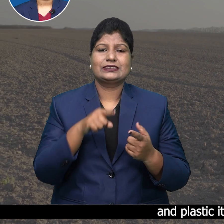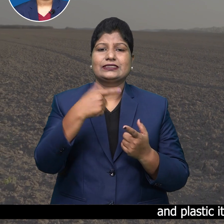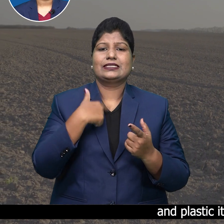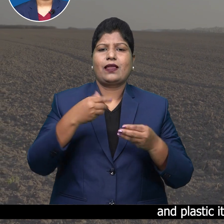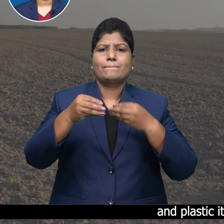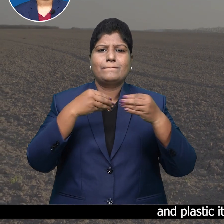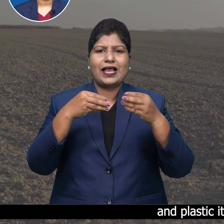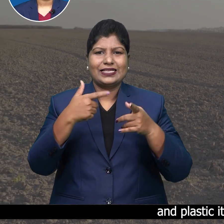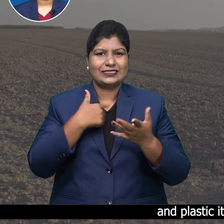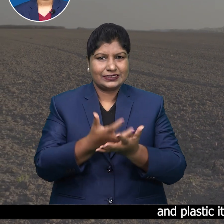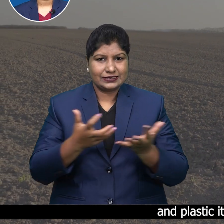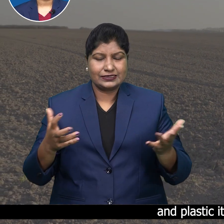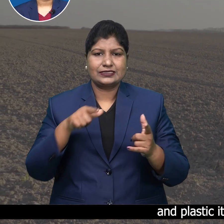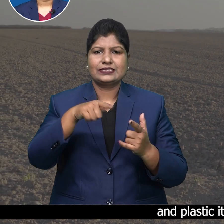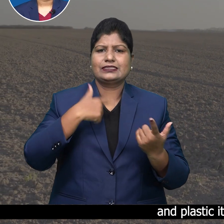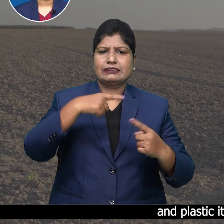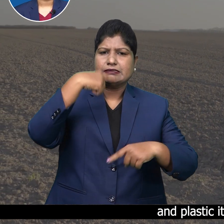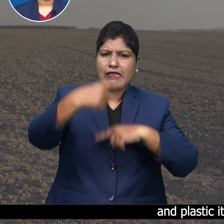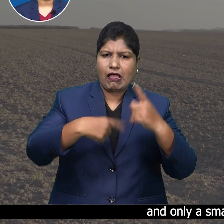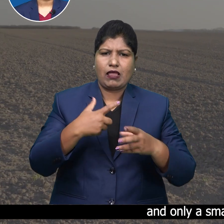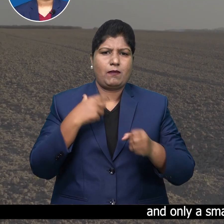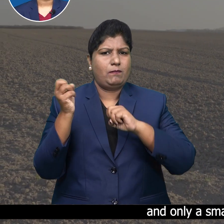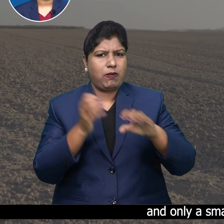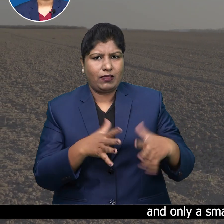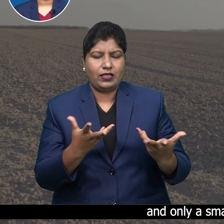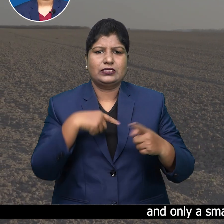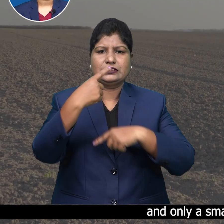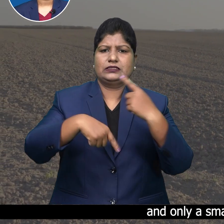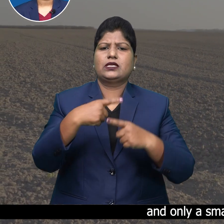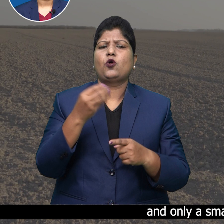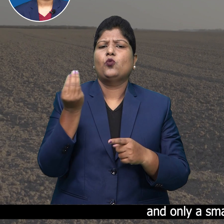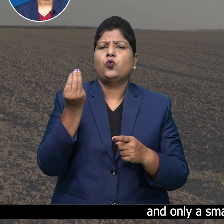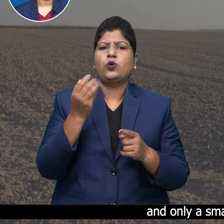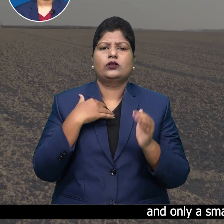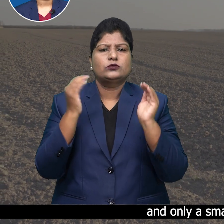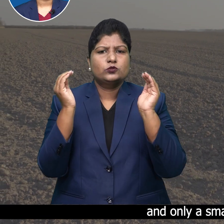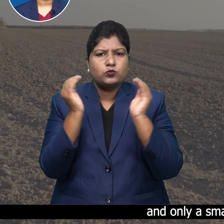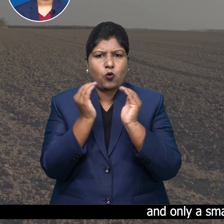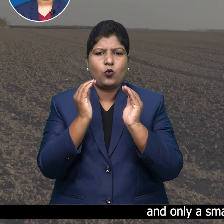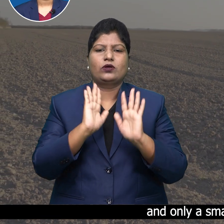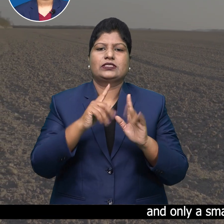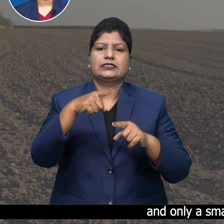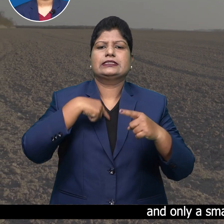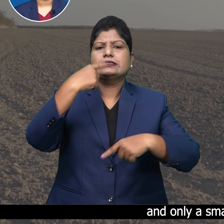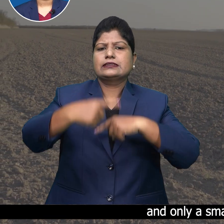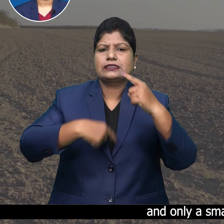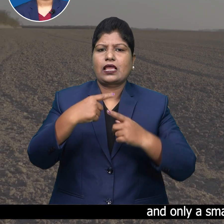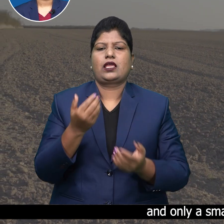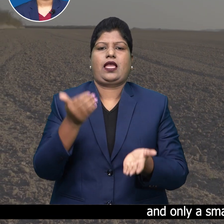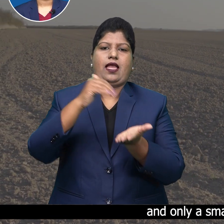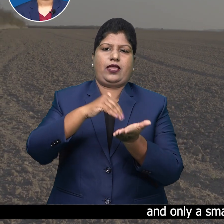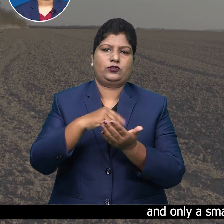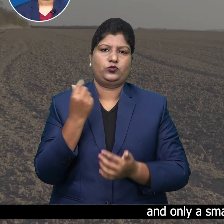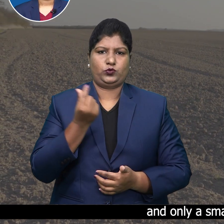plastic items are discarded and only a small fraction is reused.